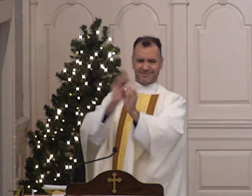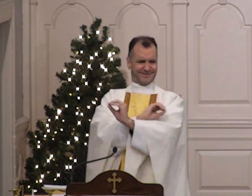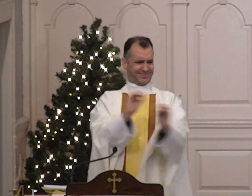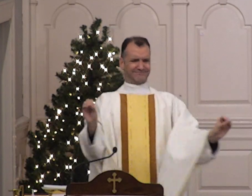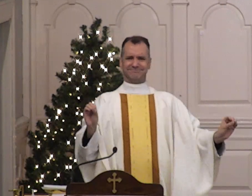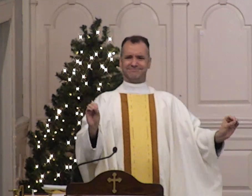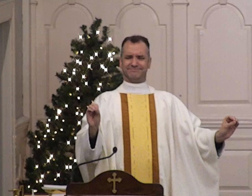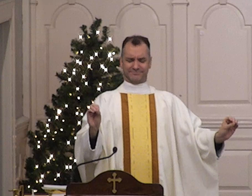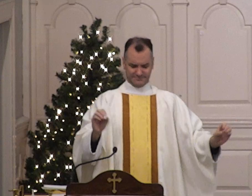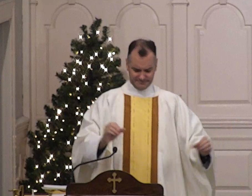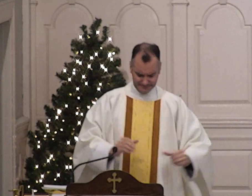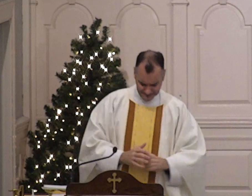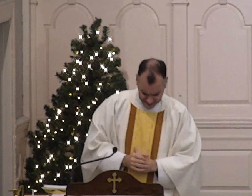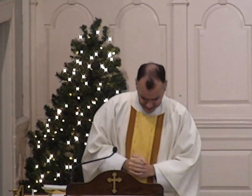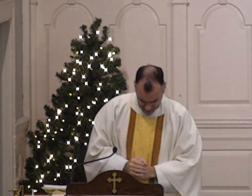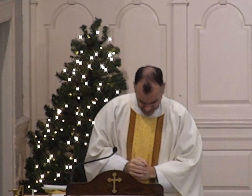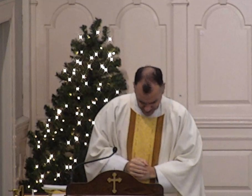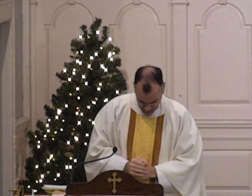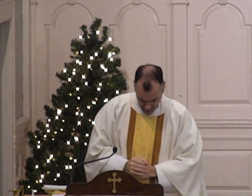nothing came to be.